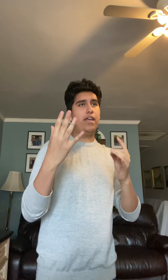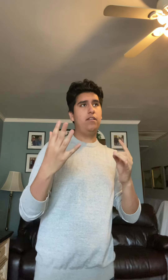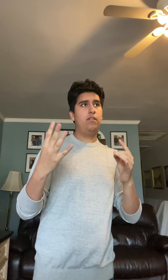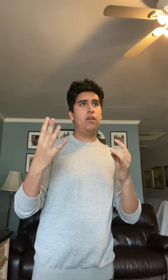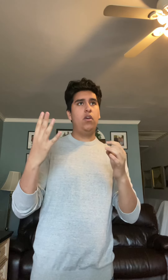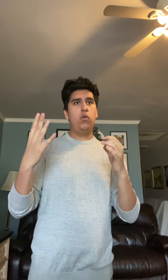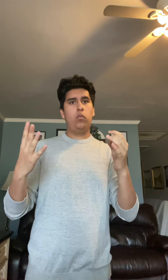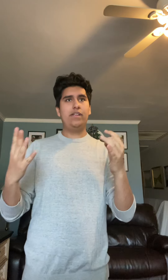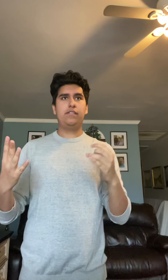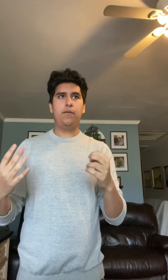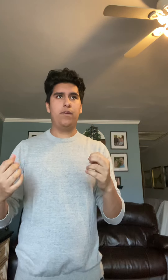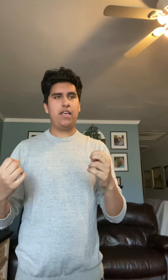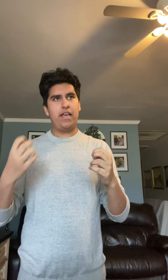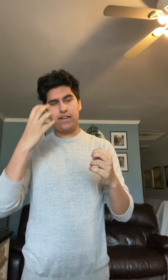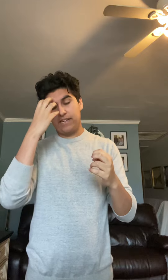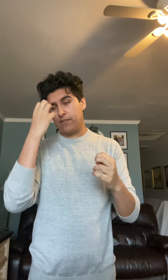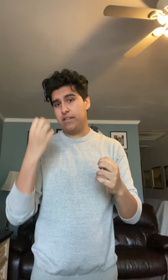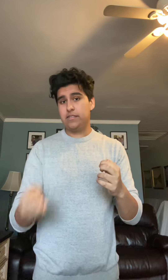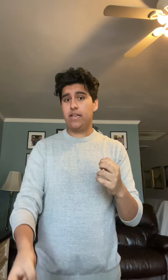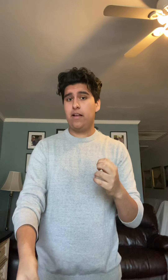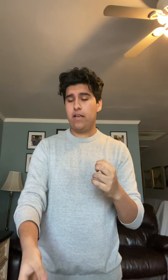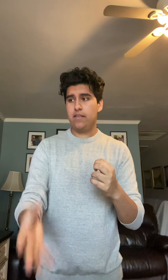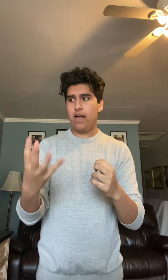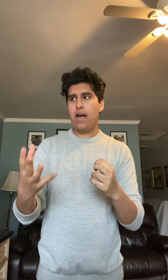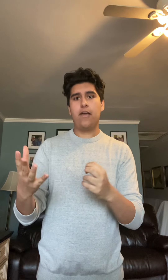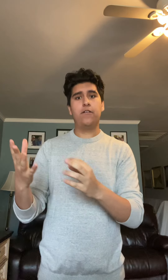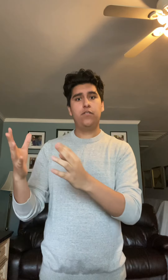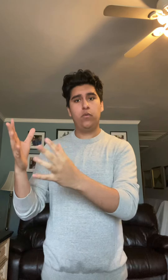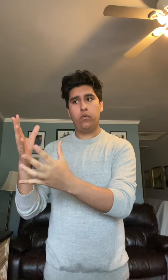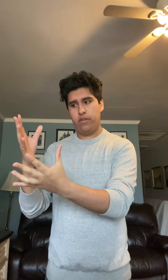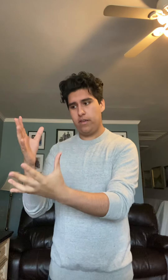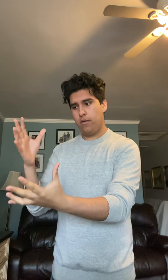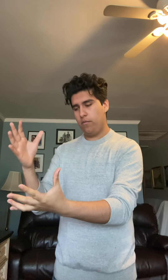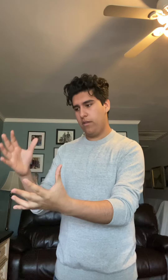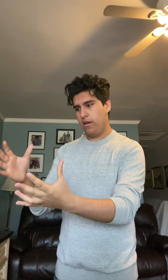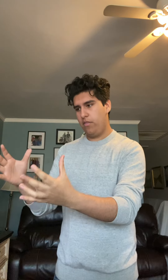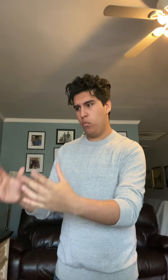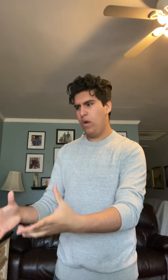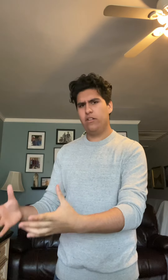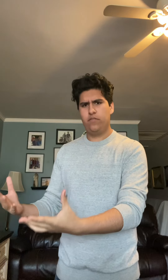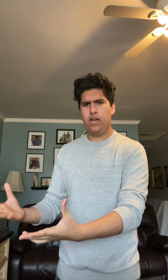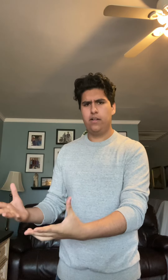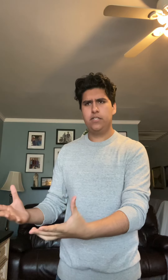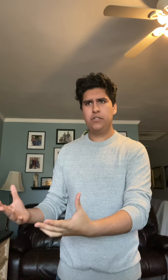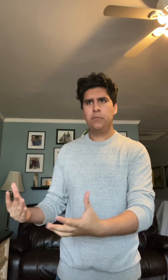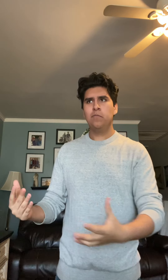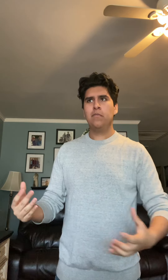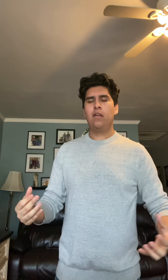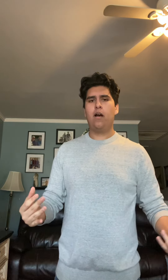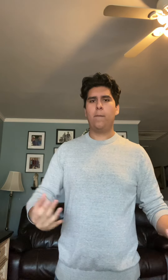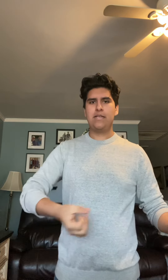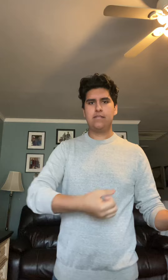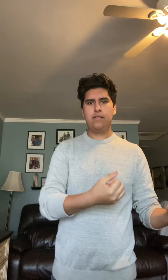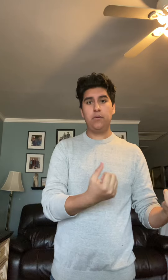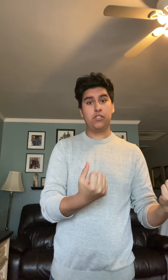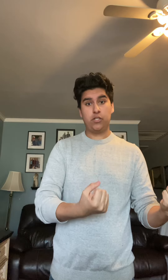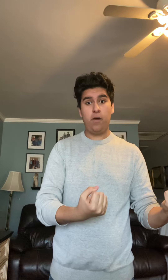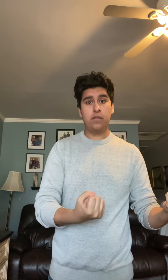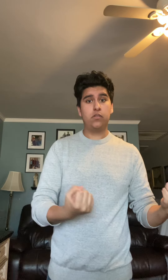gain wisdom, he had to sacrifice his eye to the well of knowledge. He was a shaman, so he